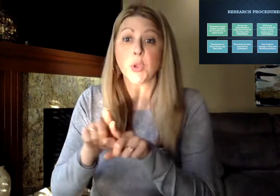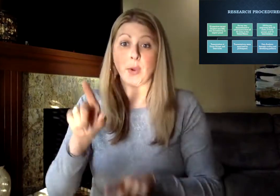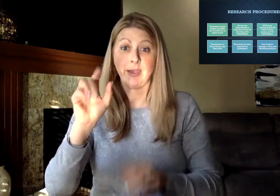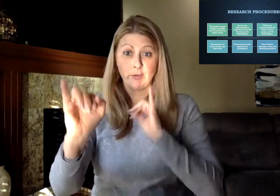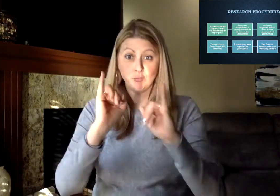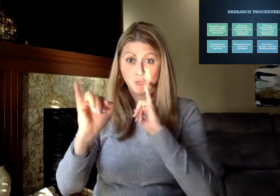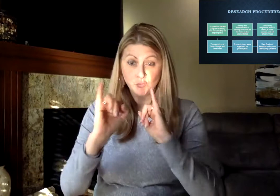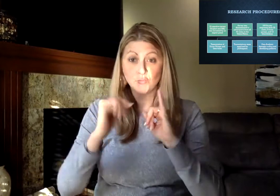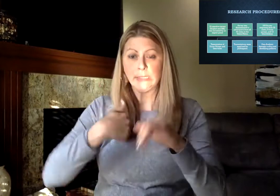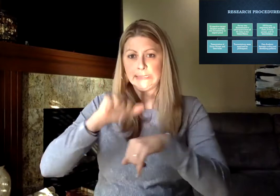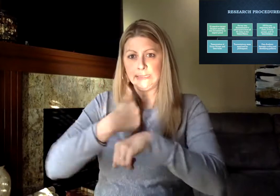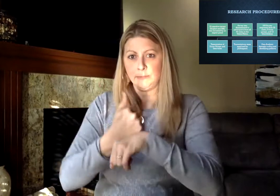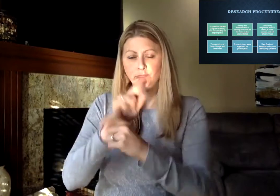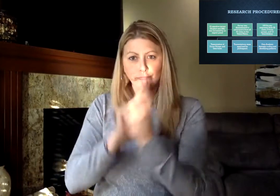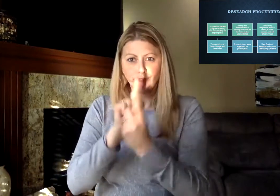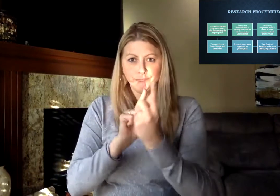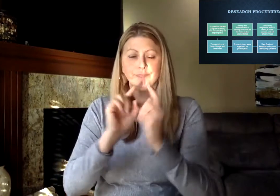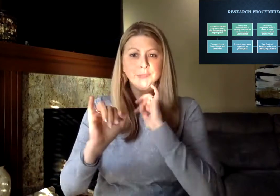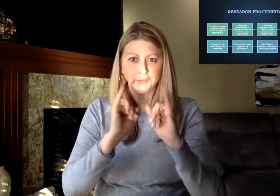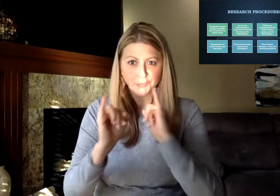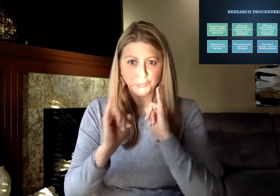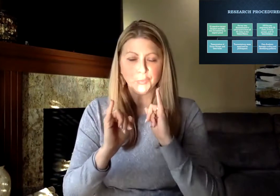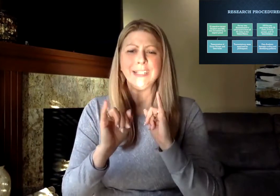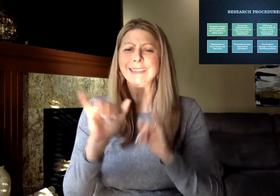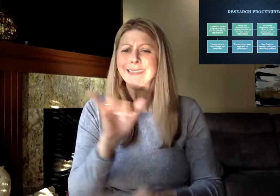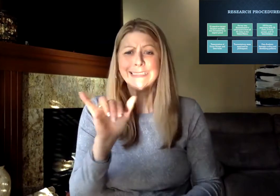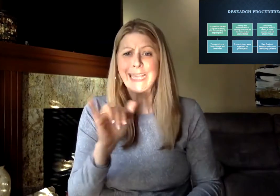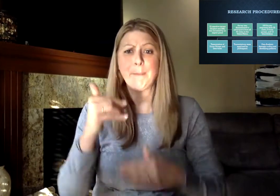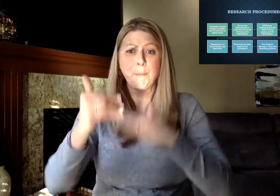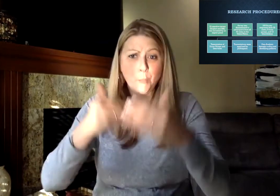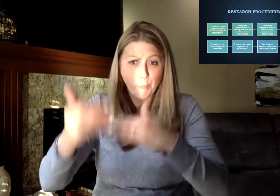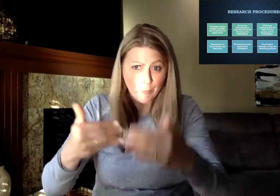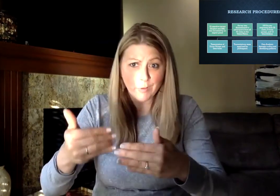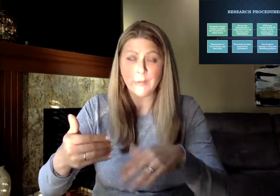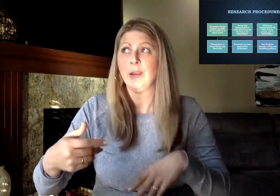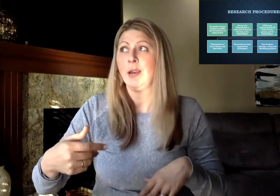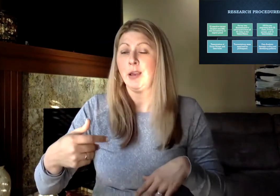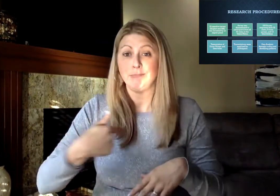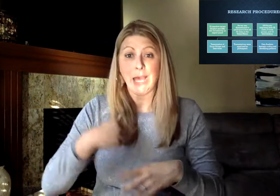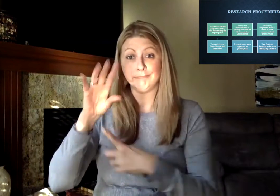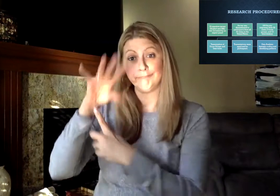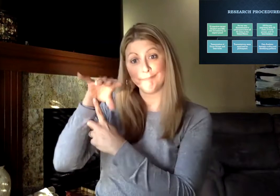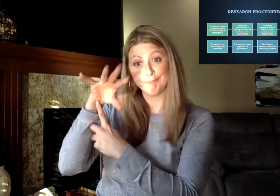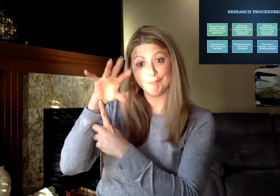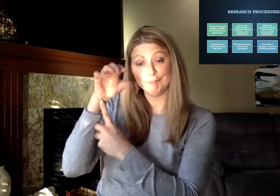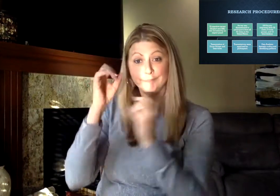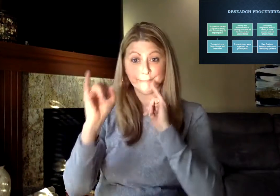accurate. I also set up some interviews one-on-one. Same process. I videotaped